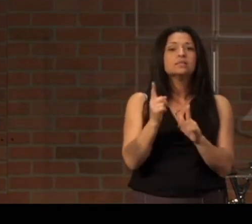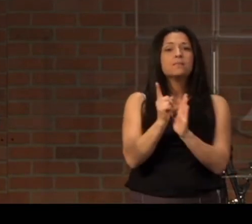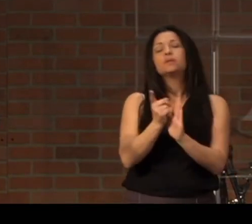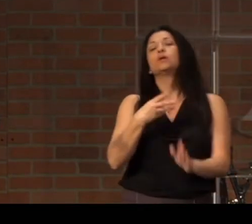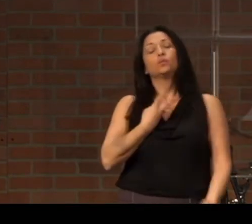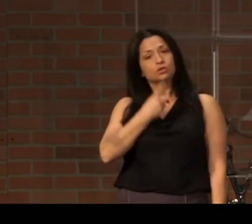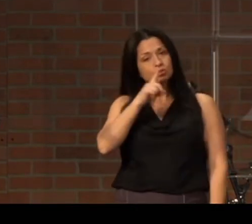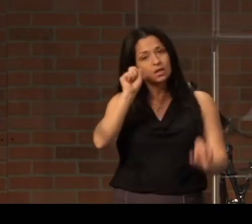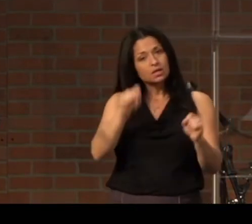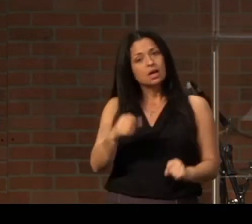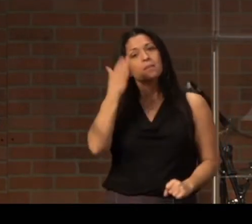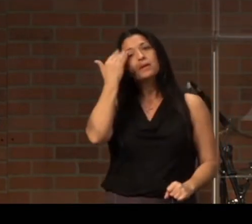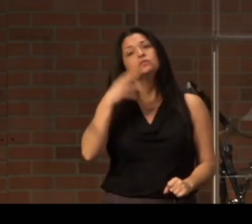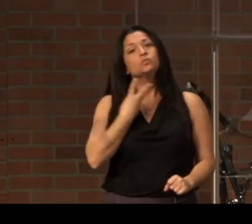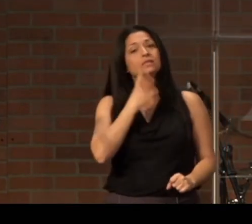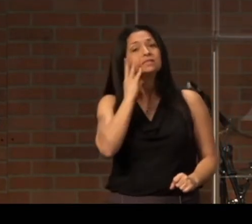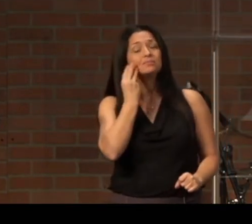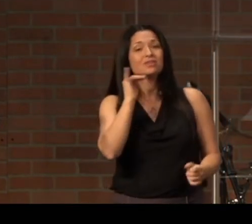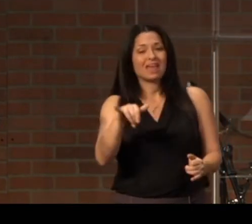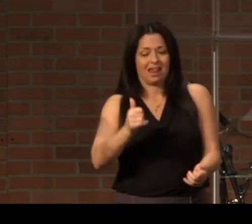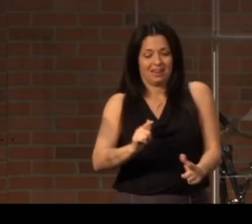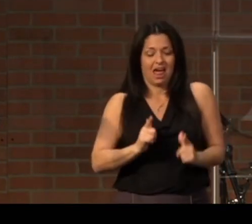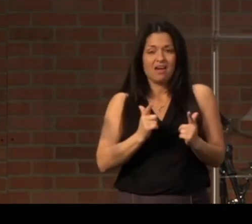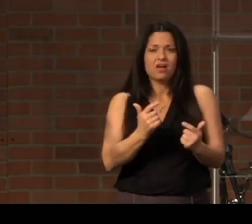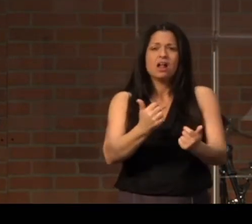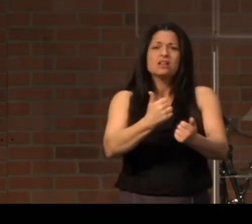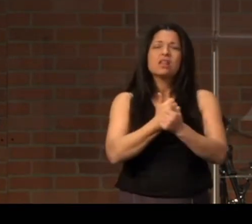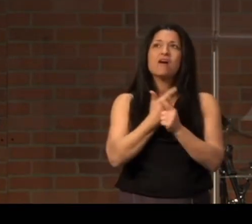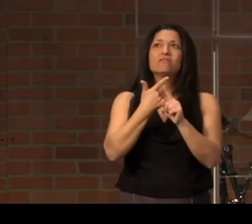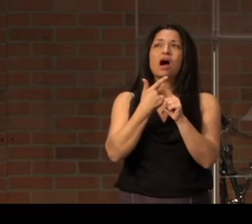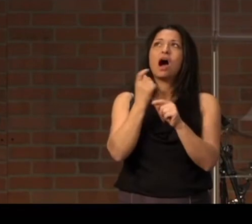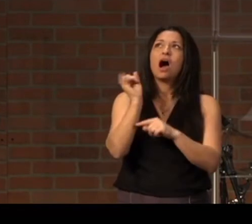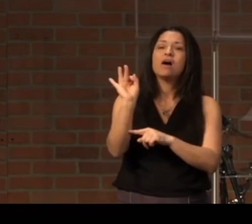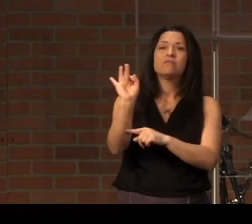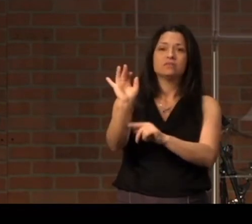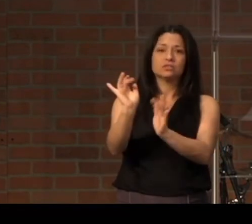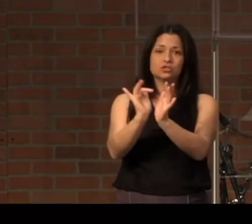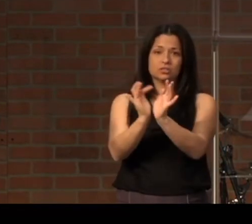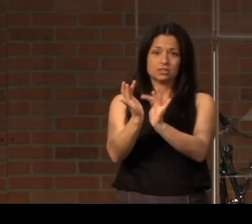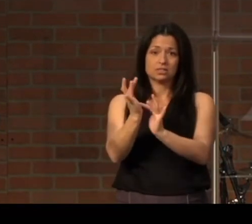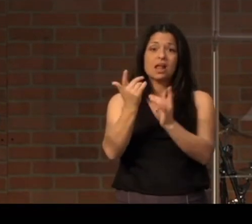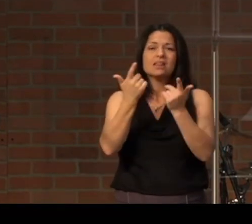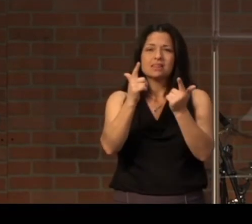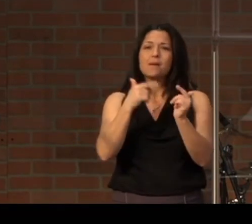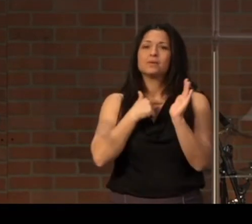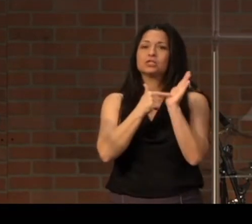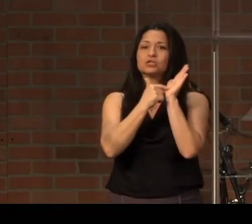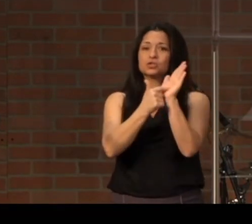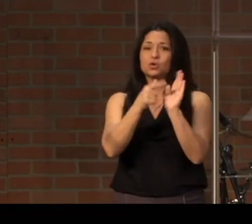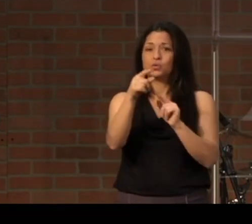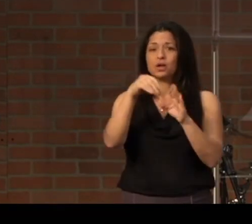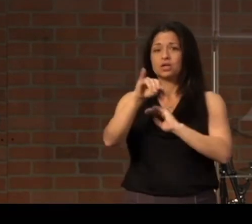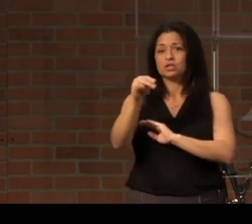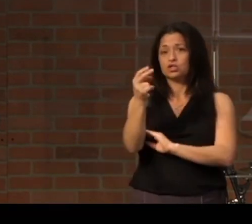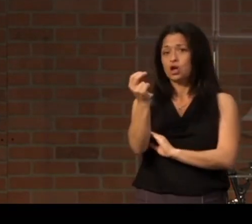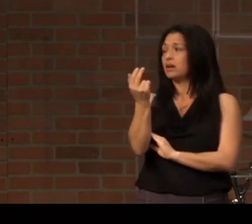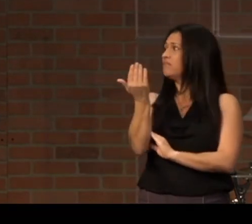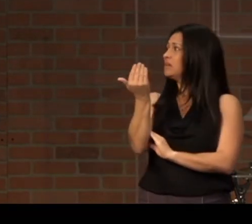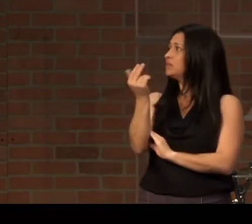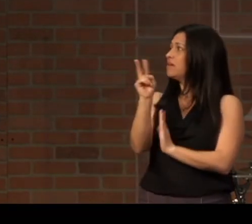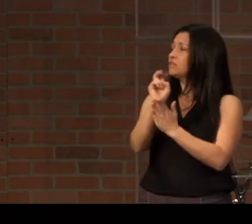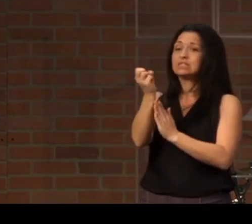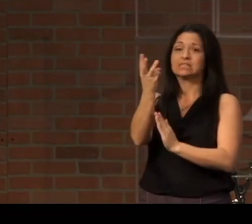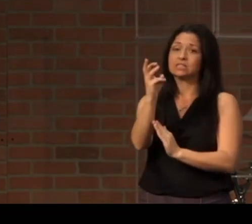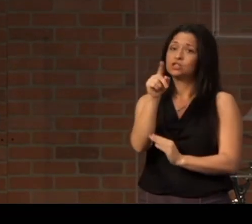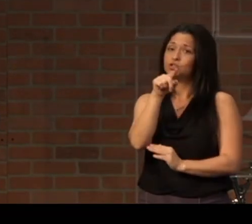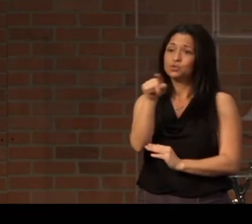the life, the love of Jesus. Let me show you this in John 15. In John 15, verse 16,